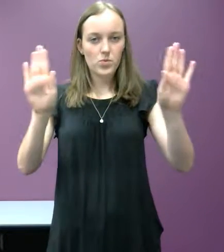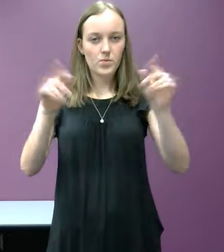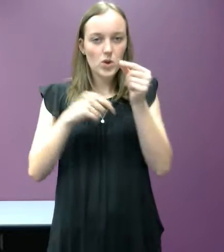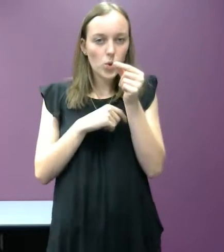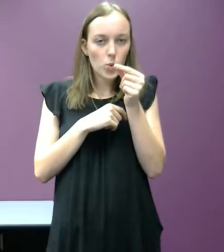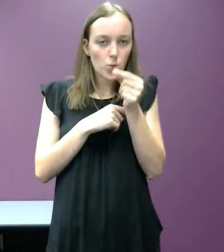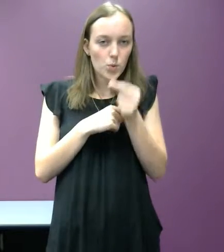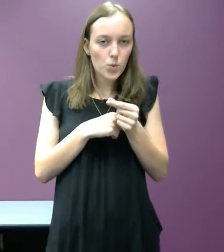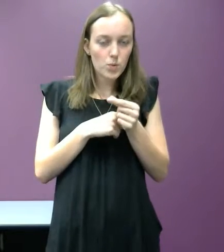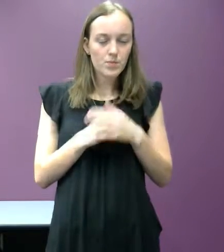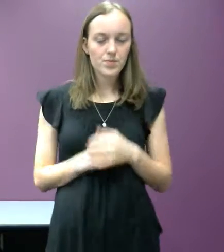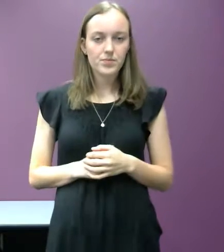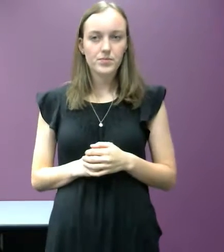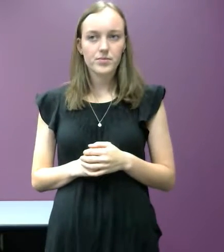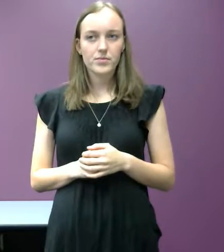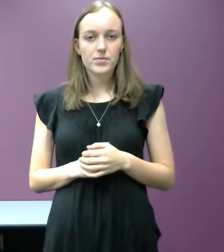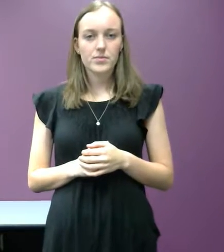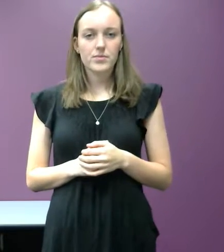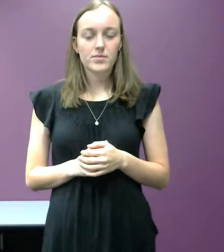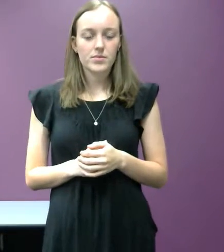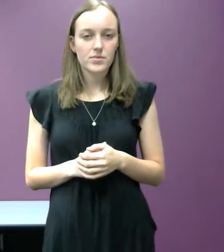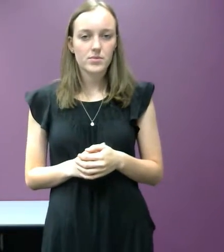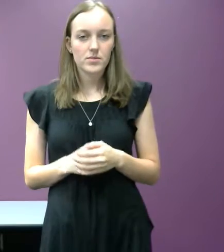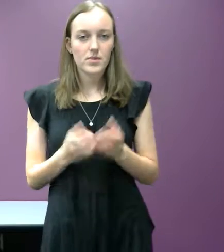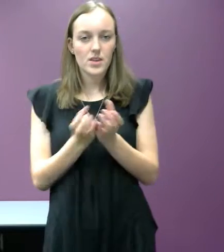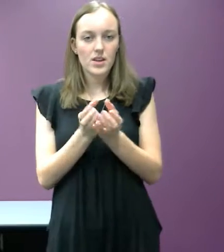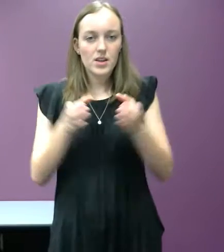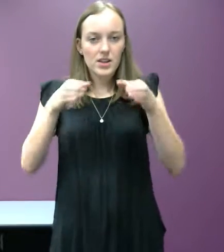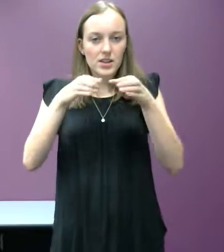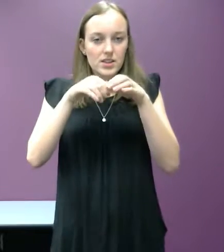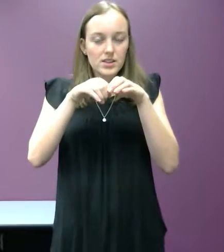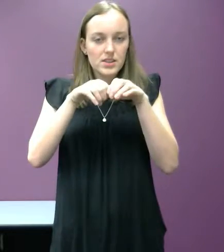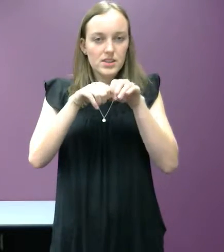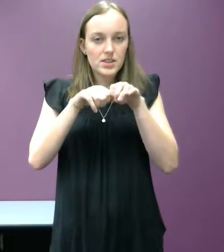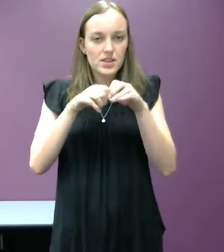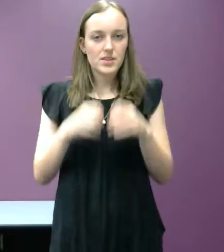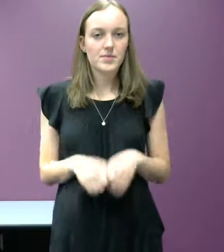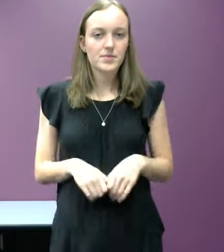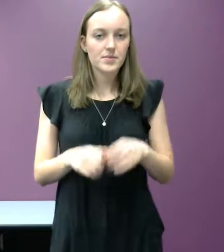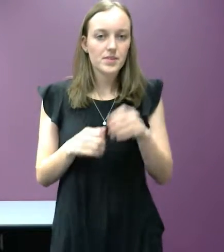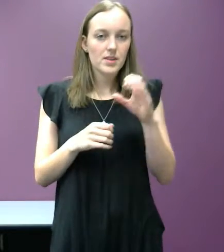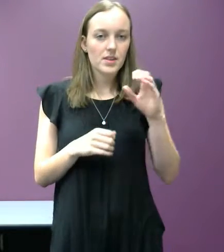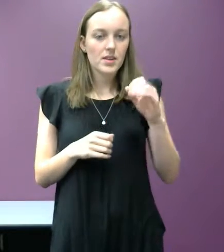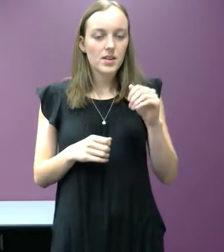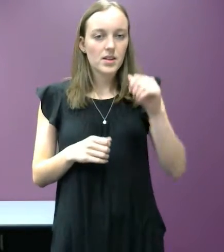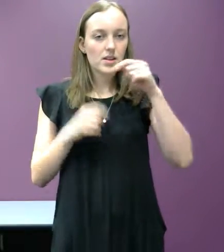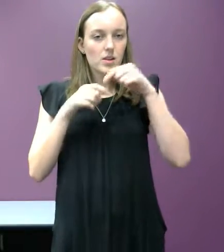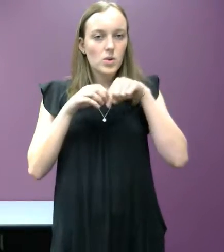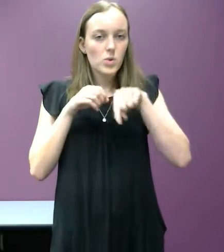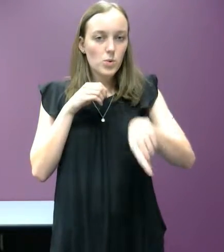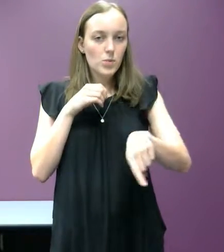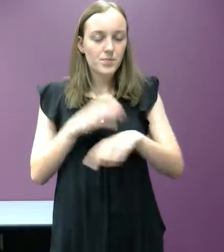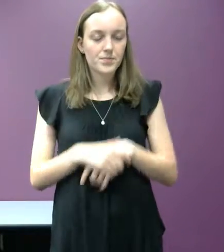the tiny air sacs and the capillaries, gases can pass through them. So when we take a breath